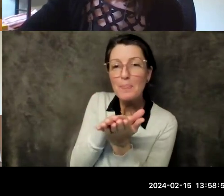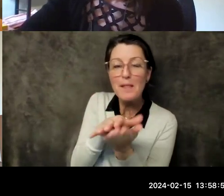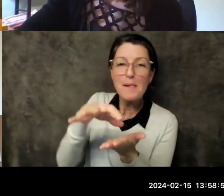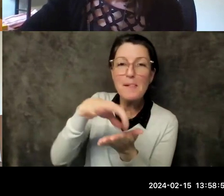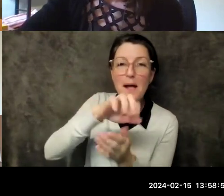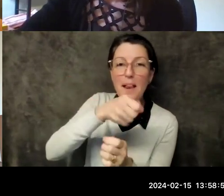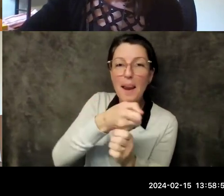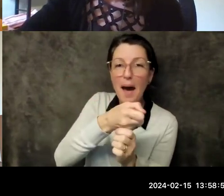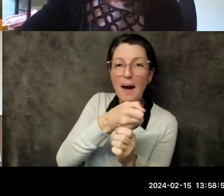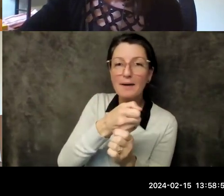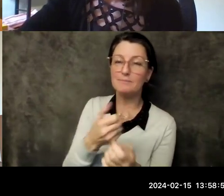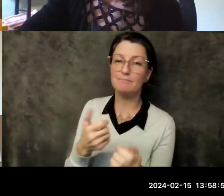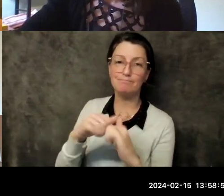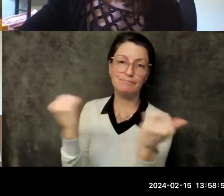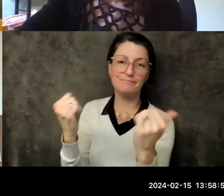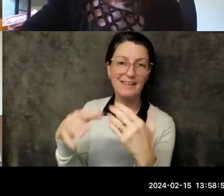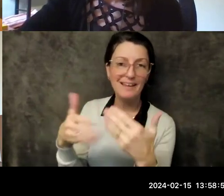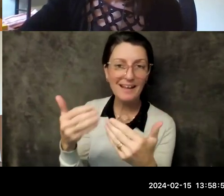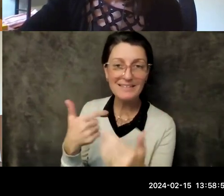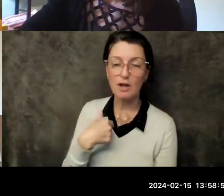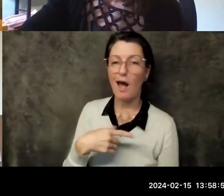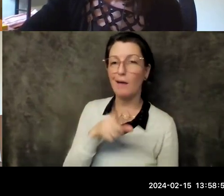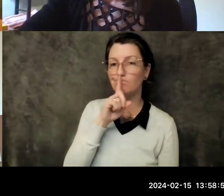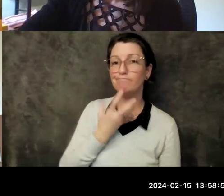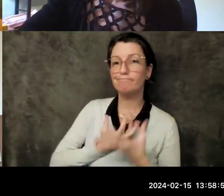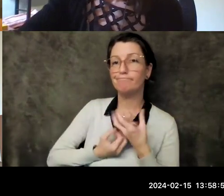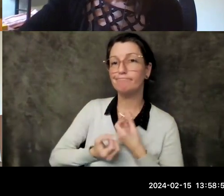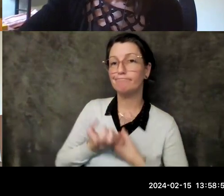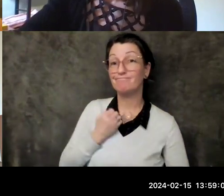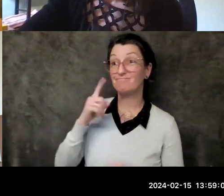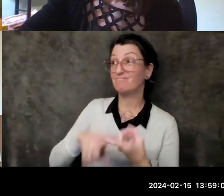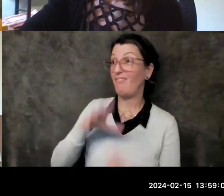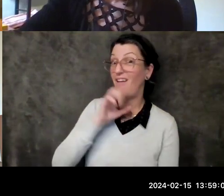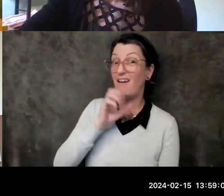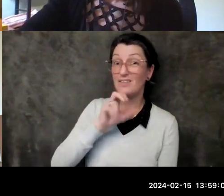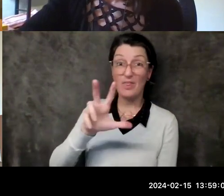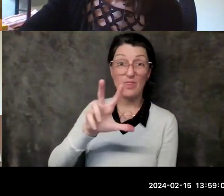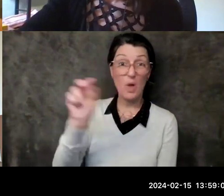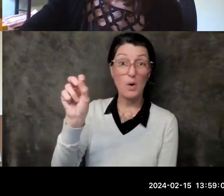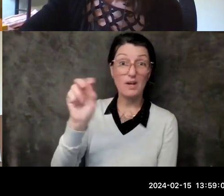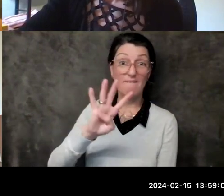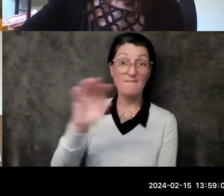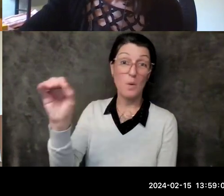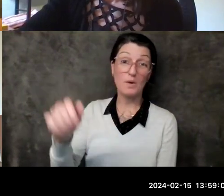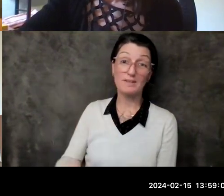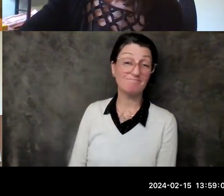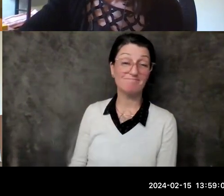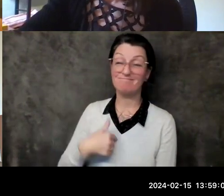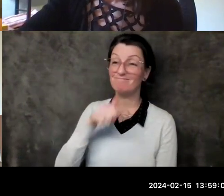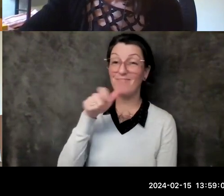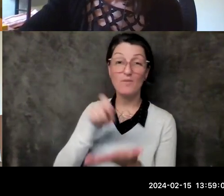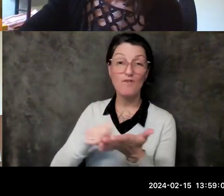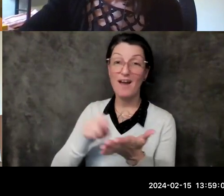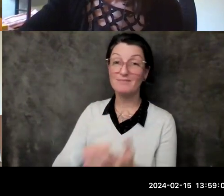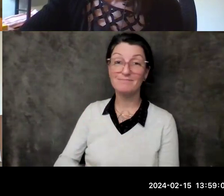write until really my 30s, 40s. So and